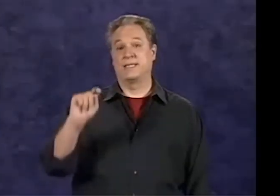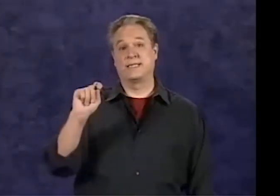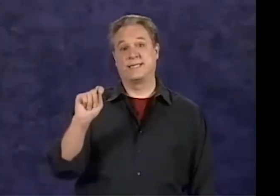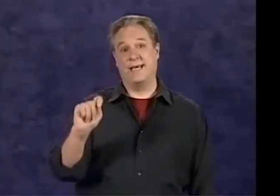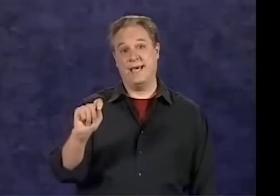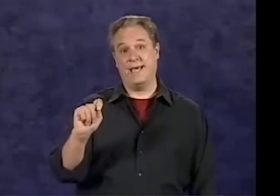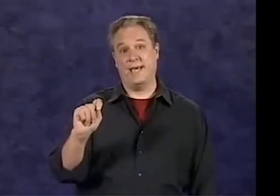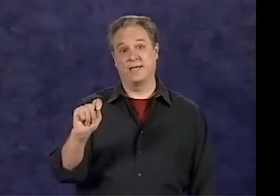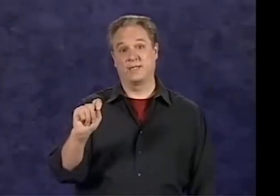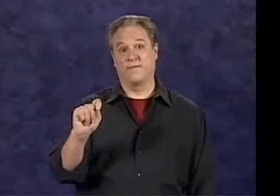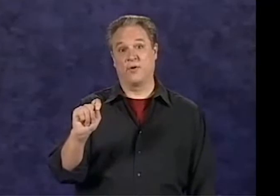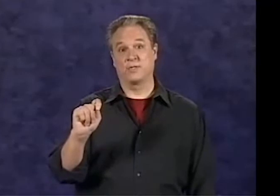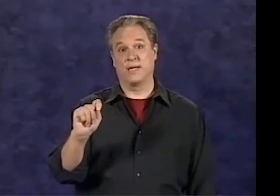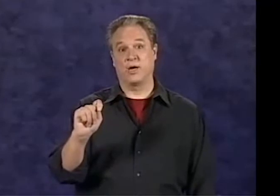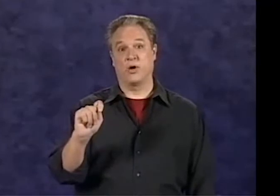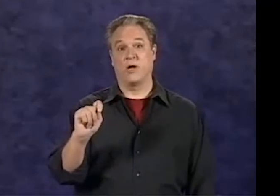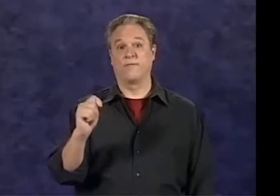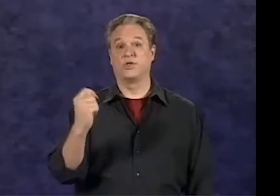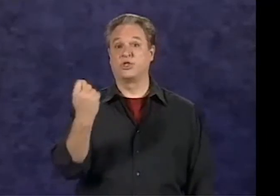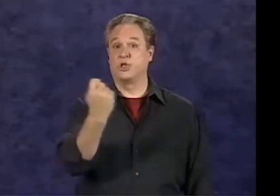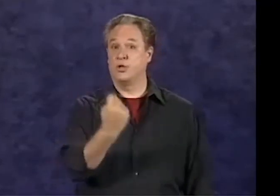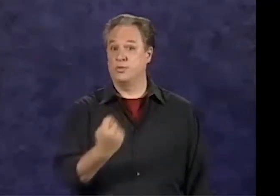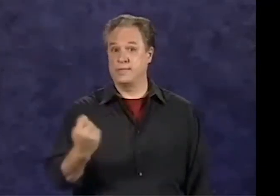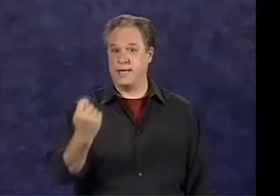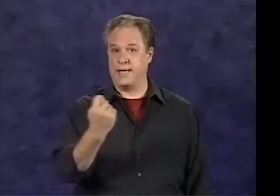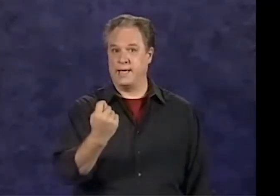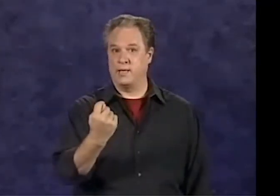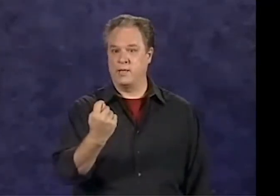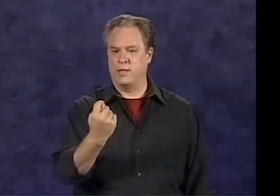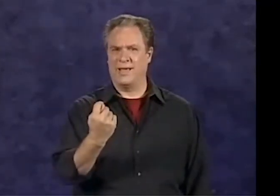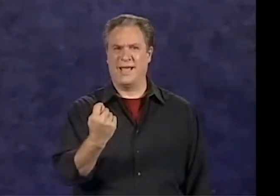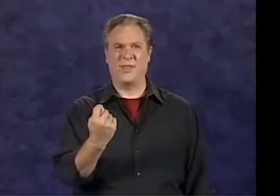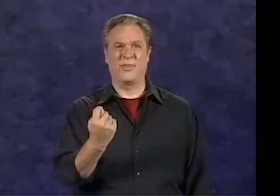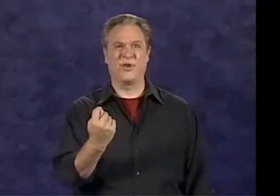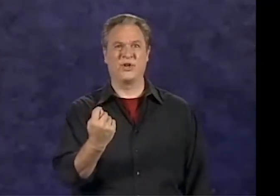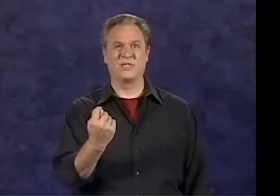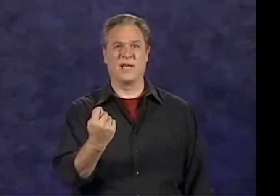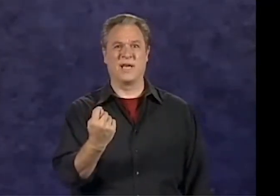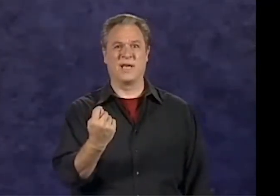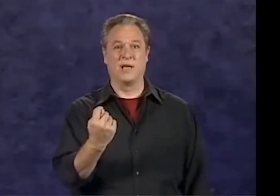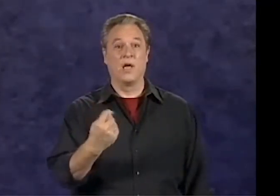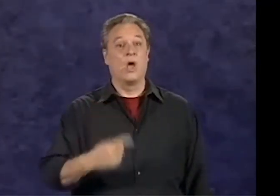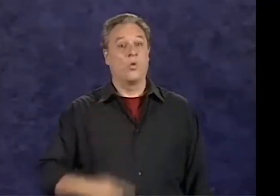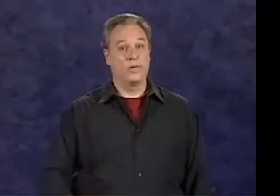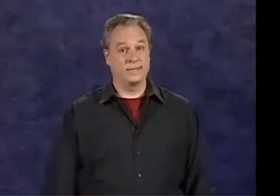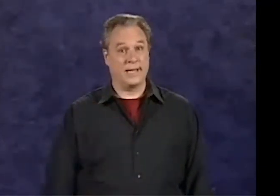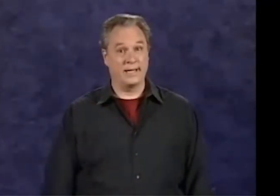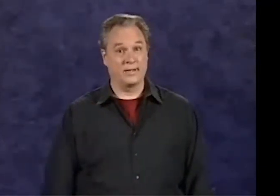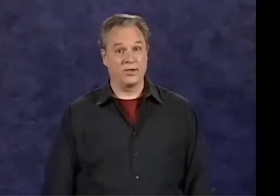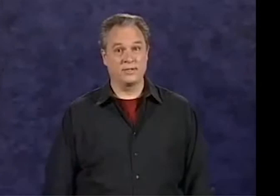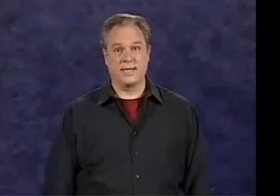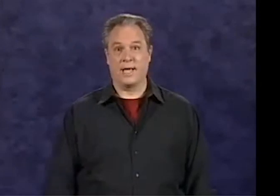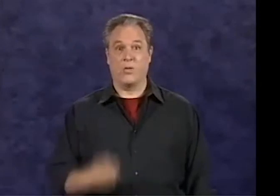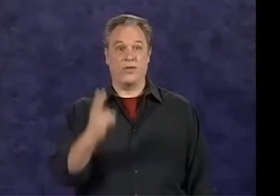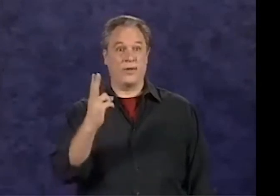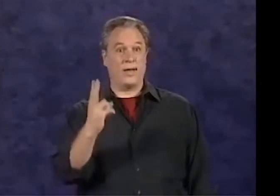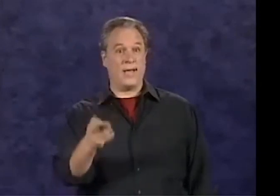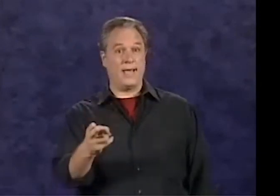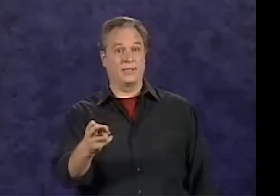Because T is the first letter of Tuesday and Thursday, we sign Thursday with an